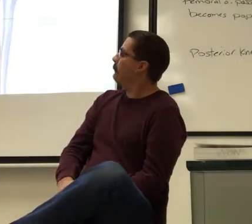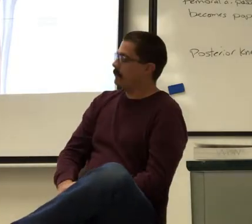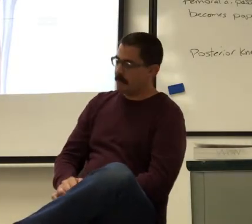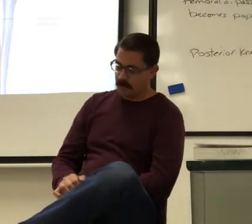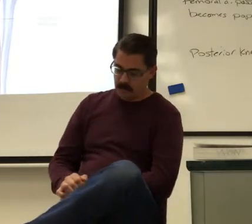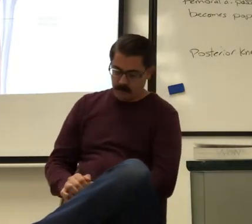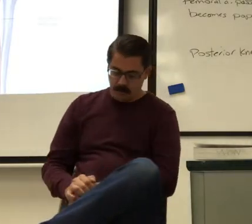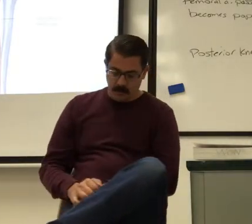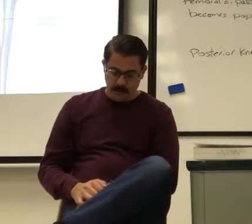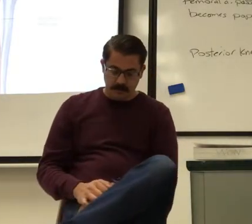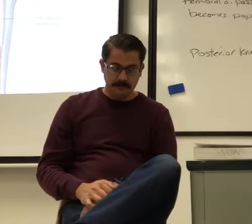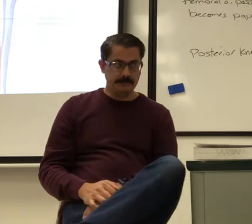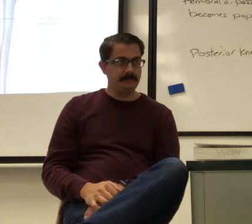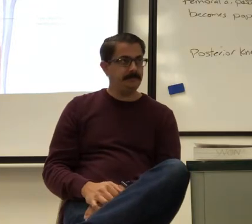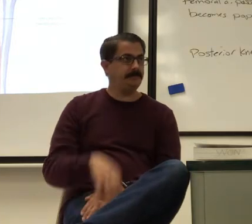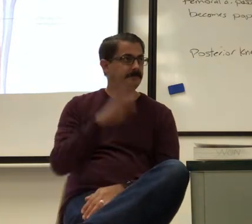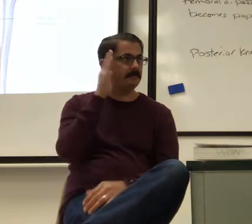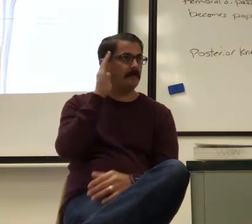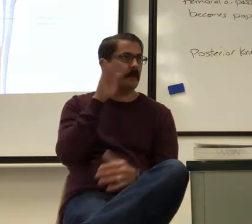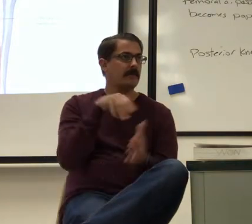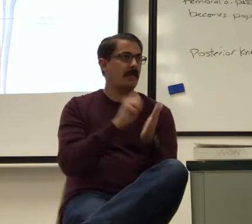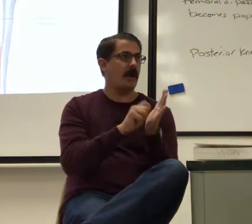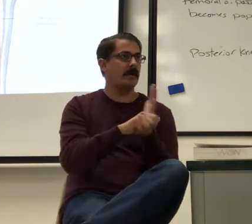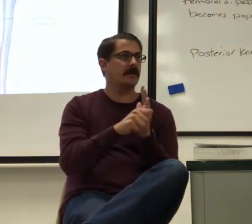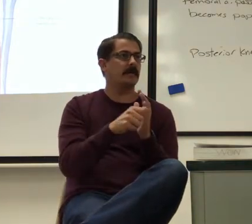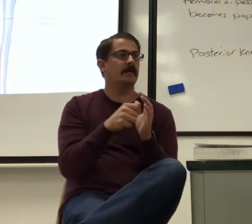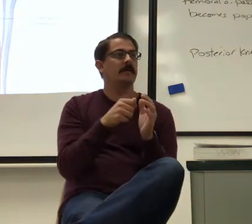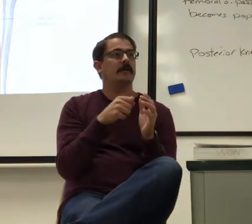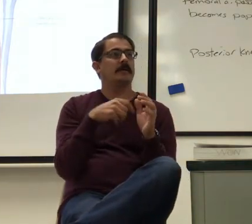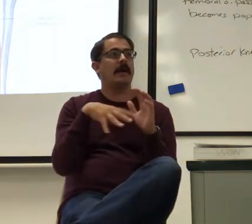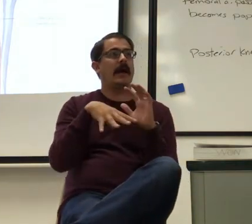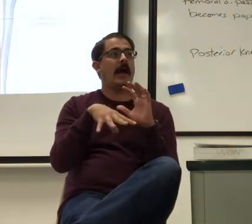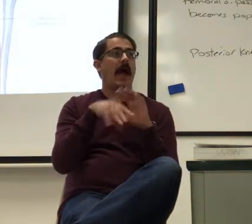So that's what I'm writing here. Emerges through